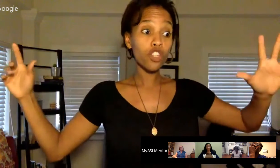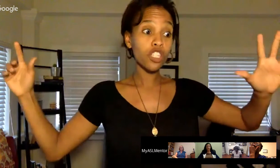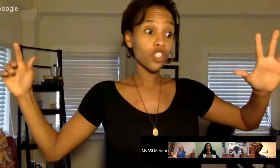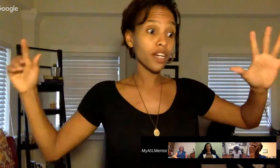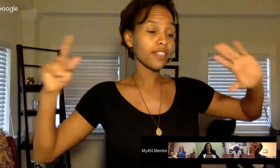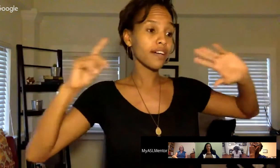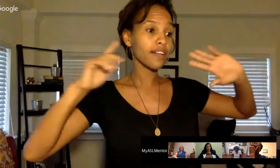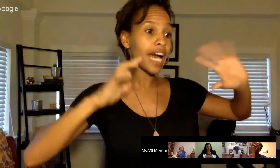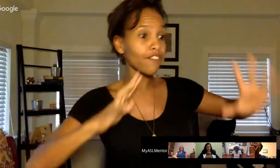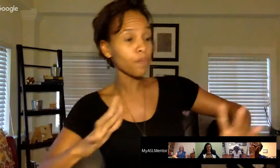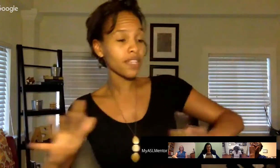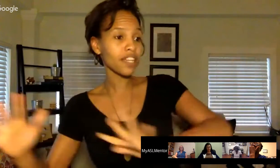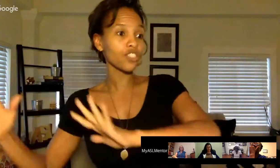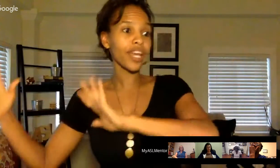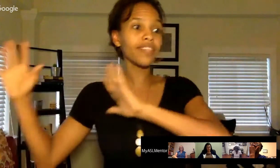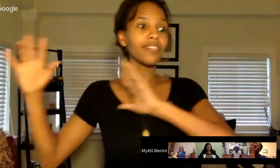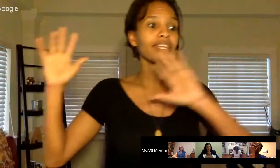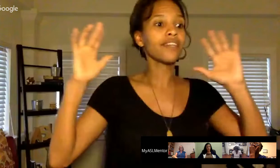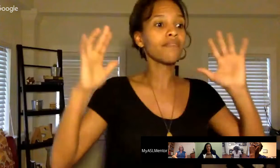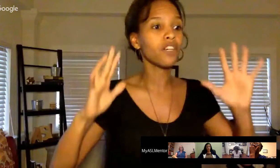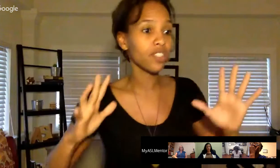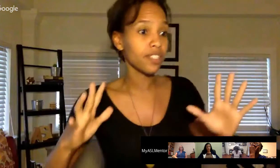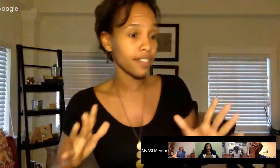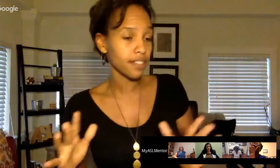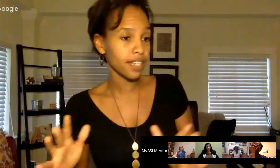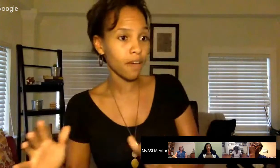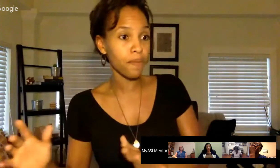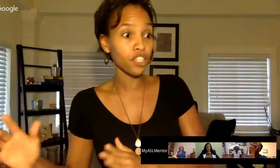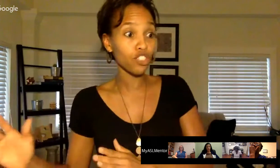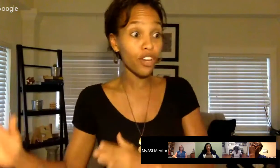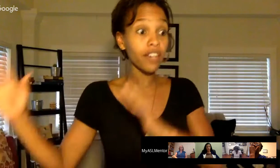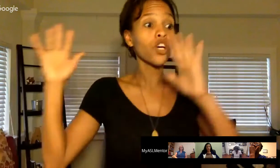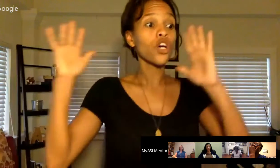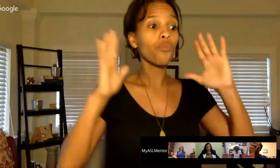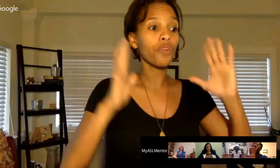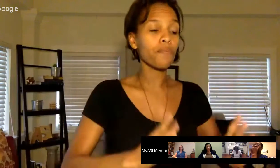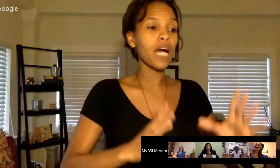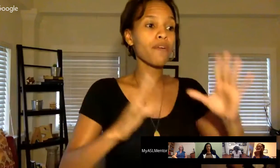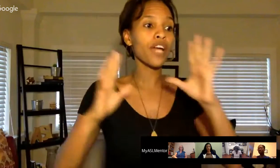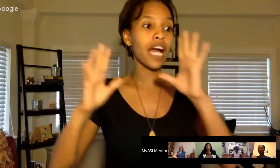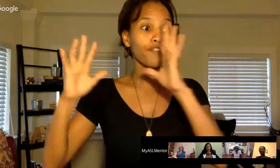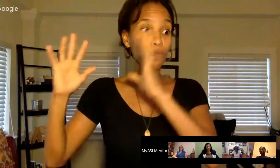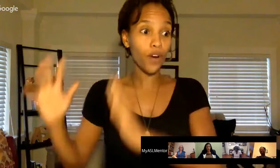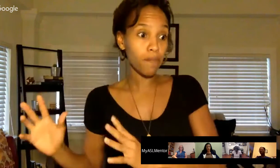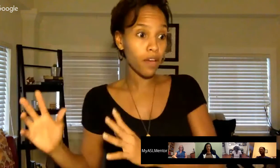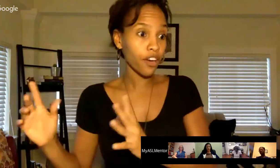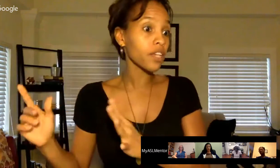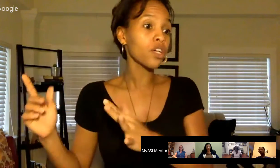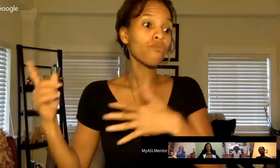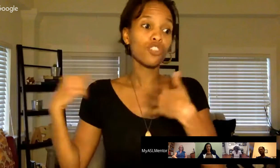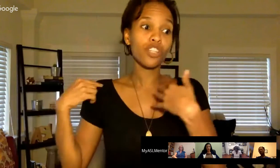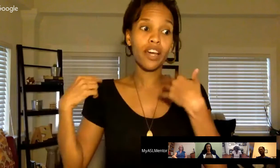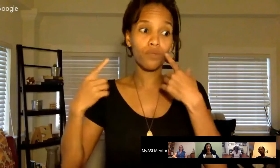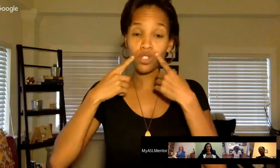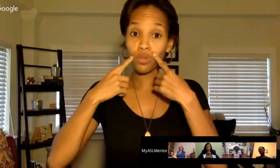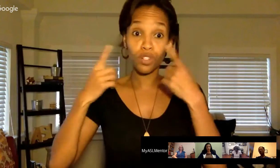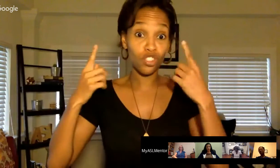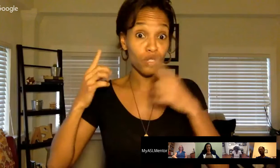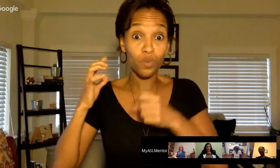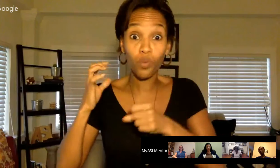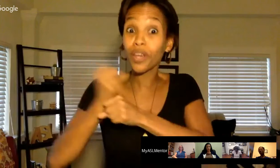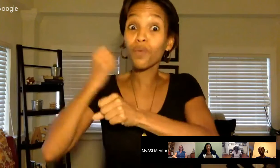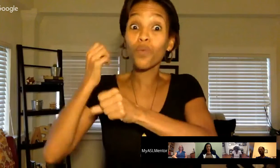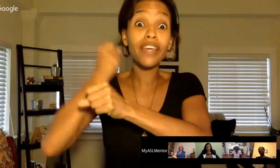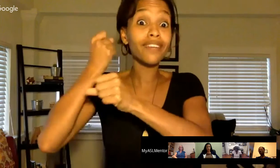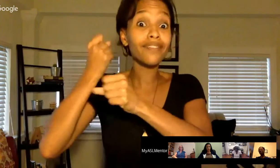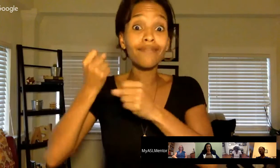whole first chunk done. After a presidential candidate has had much success on the campaign trail, winning primary after primary, which again was